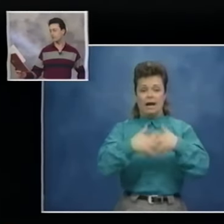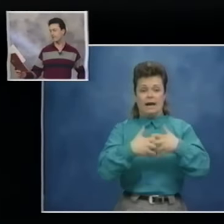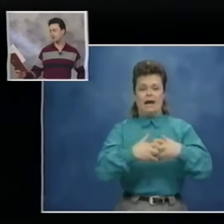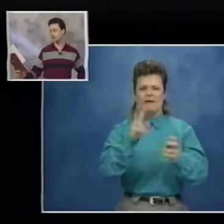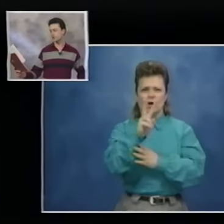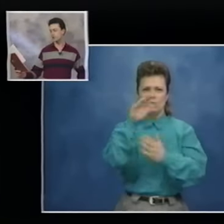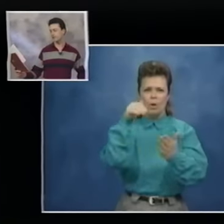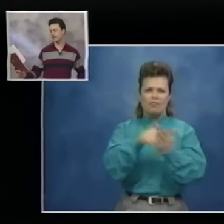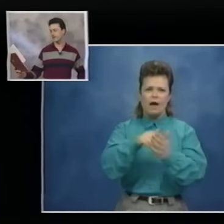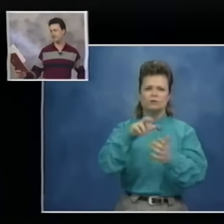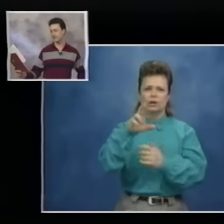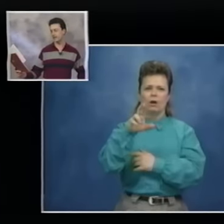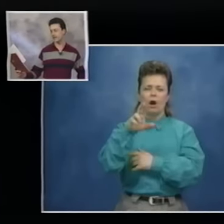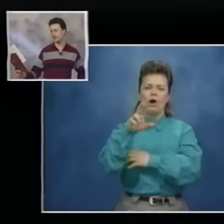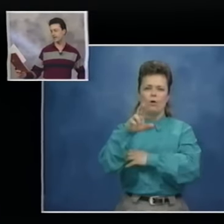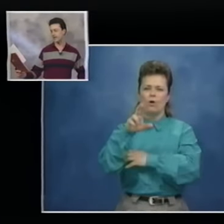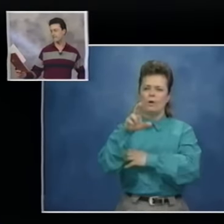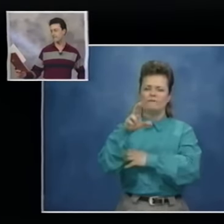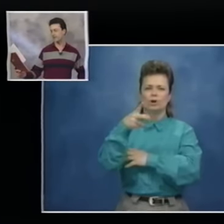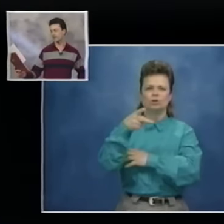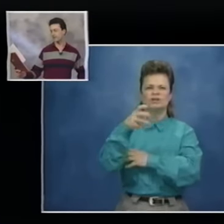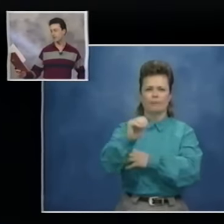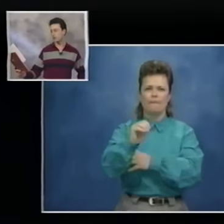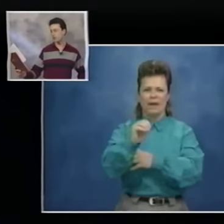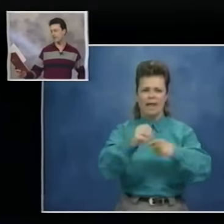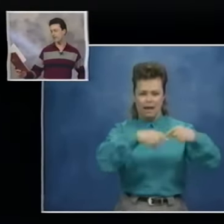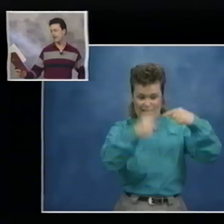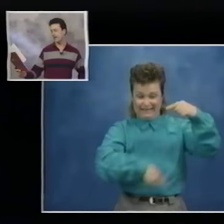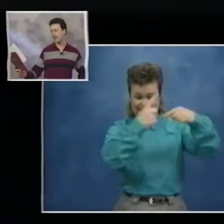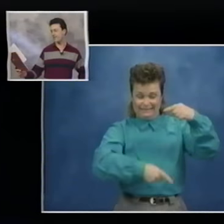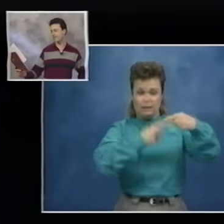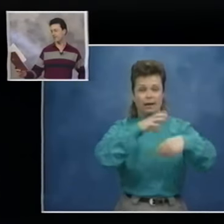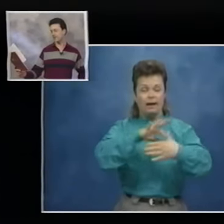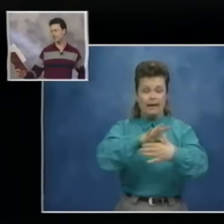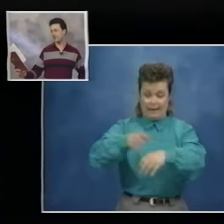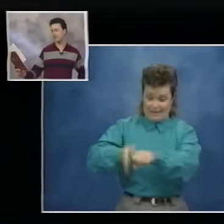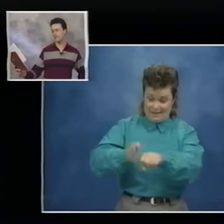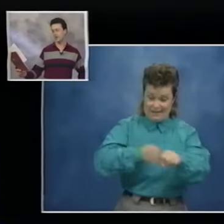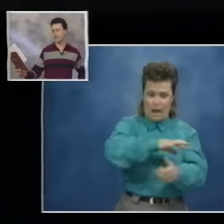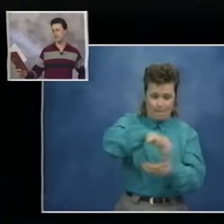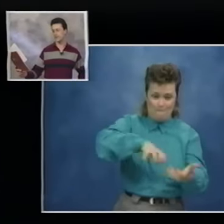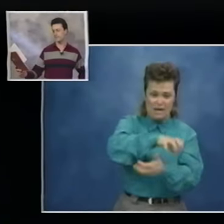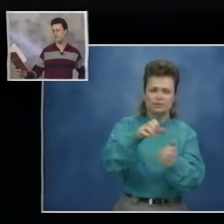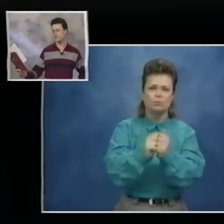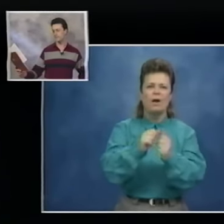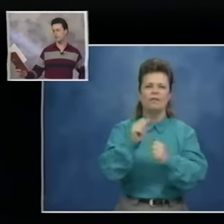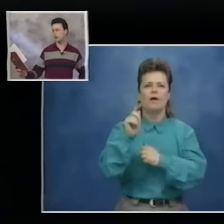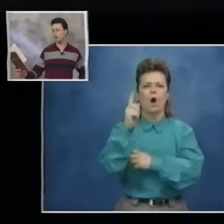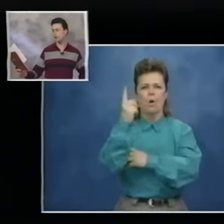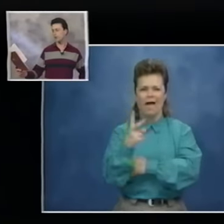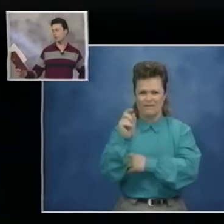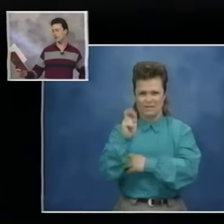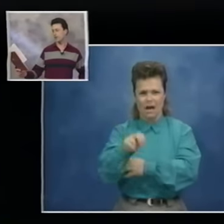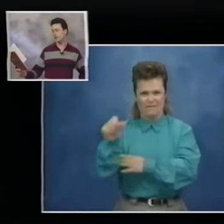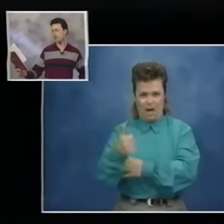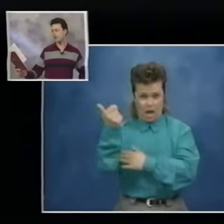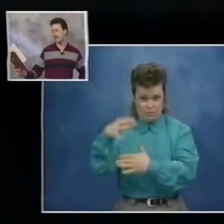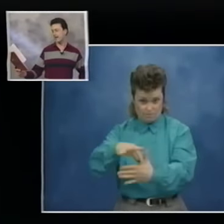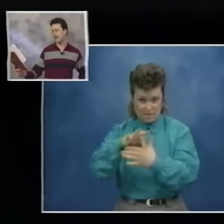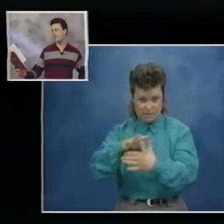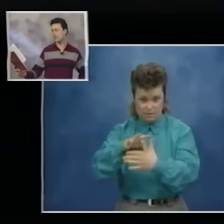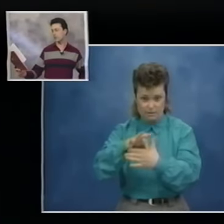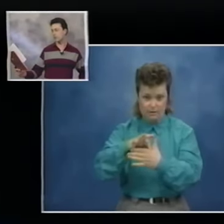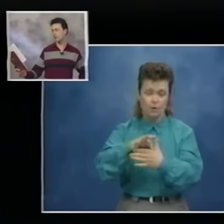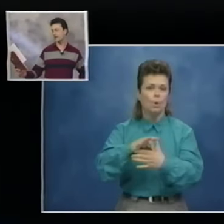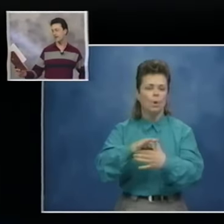2,000 revolutions a minute flyers and mixed with half a ton of other meat. No odor,